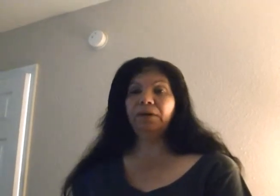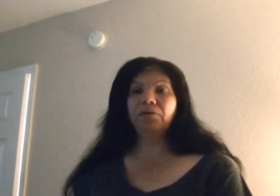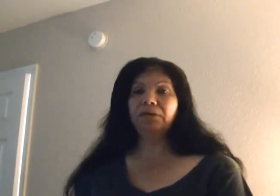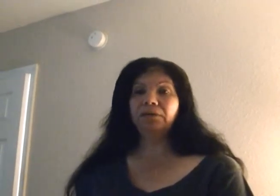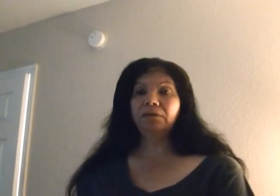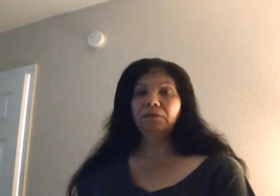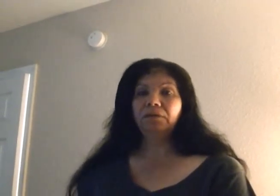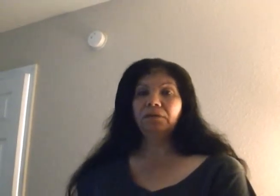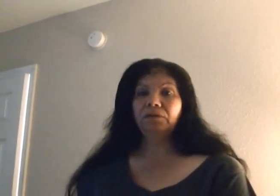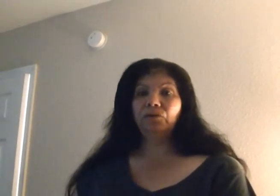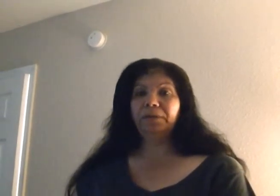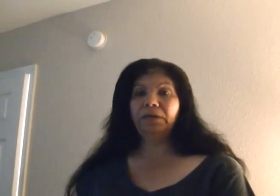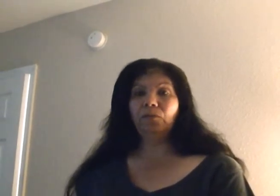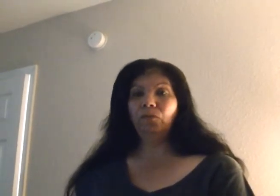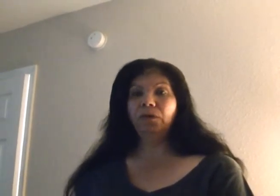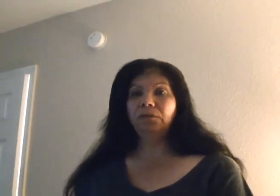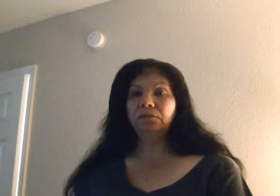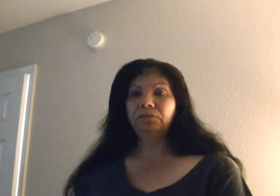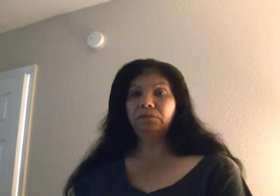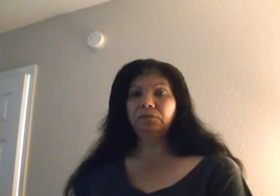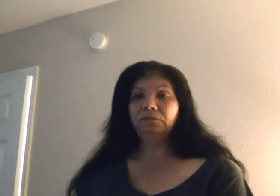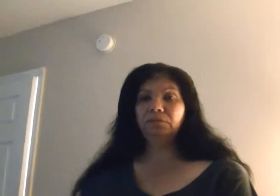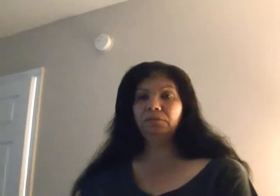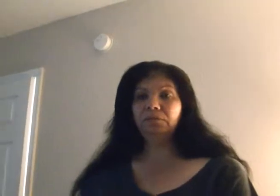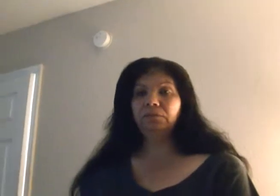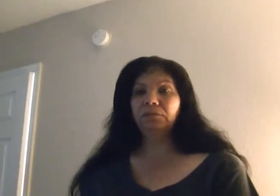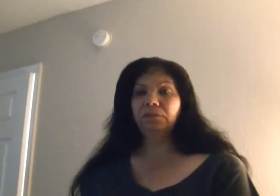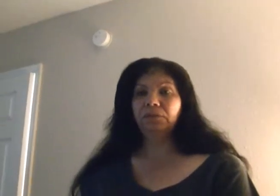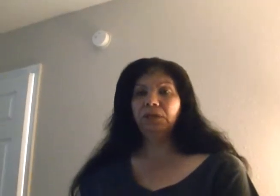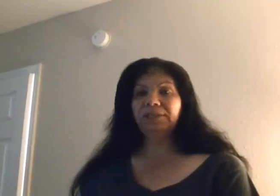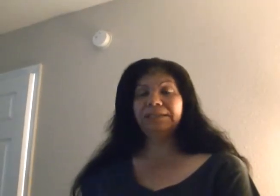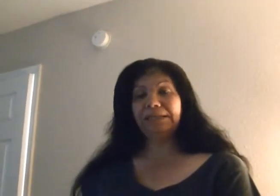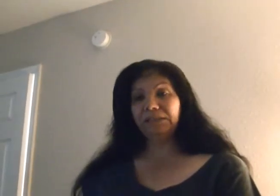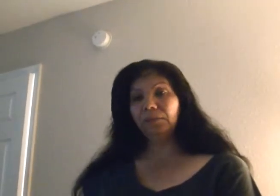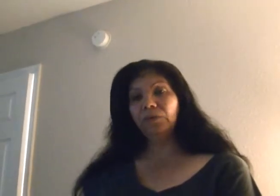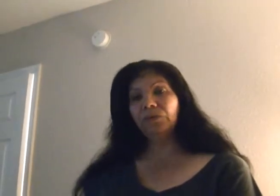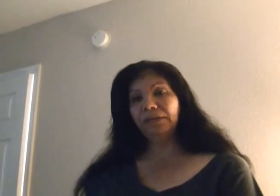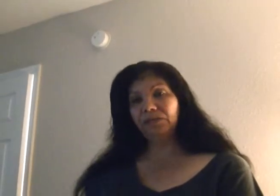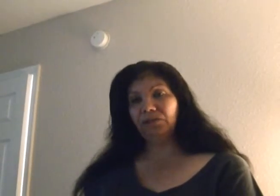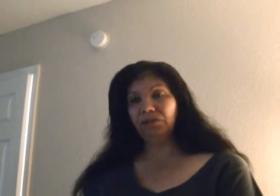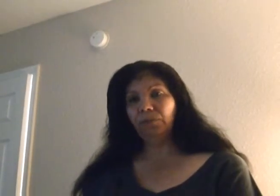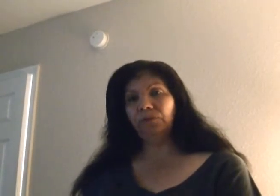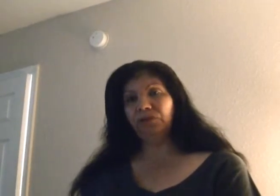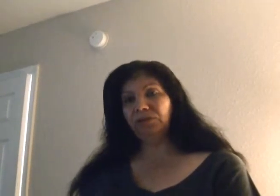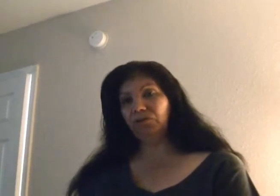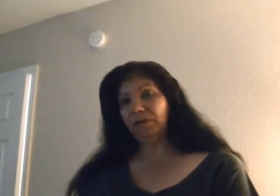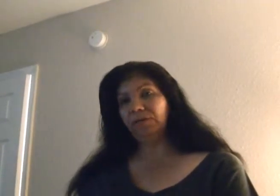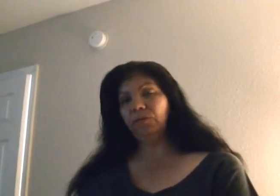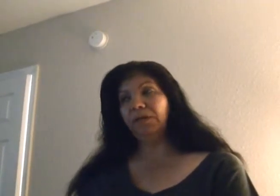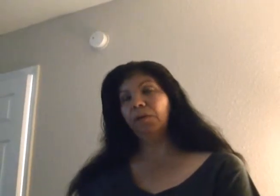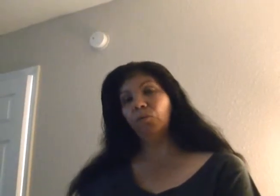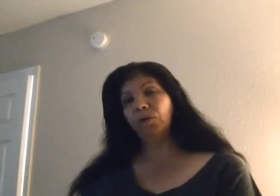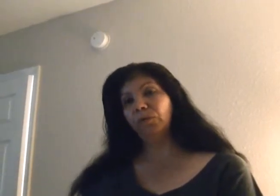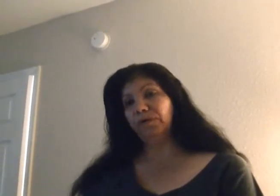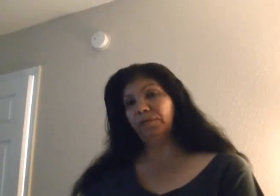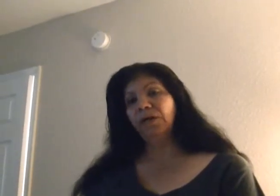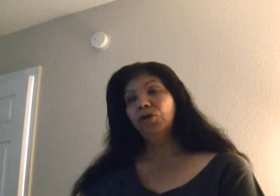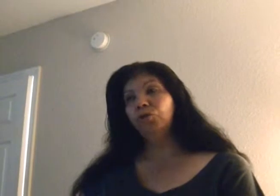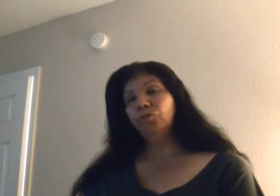married, you become one. Yeah. It's an intimate relationship with Jesus Christ. You become one with him. You know